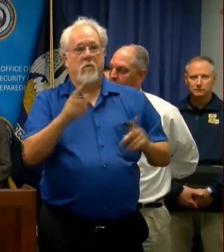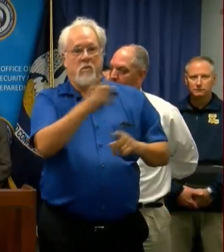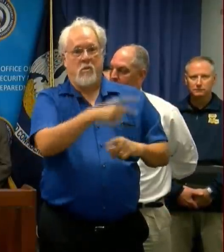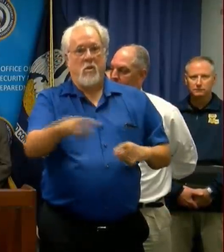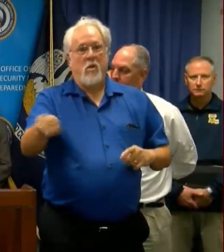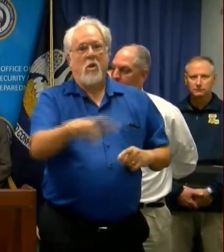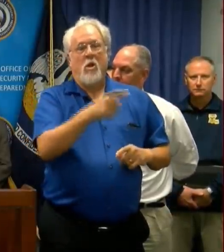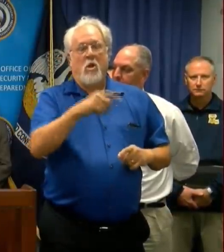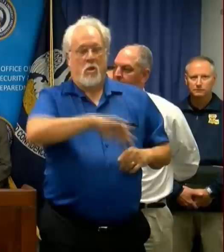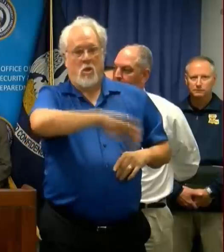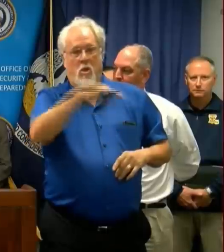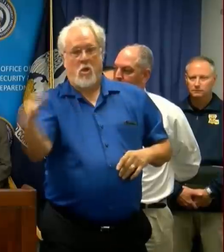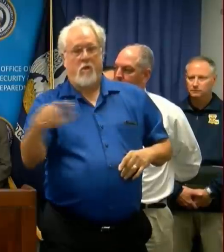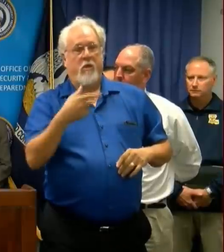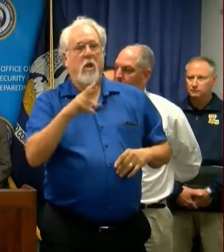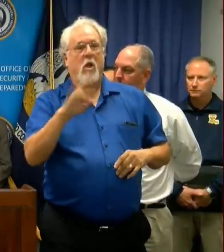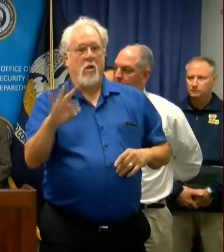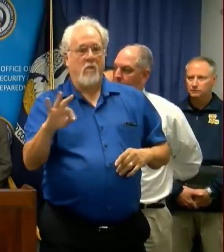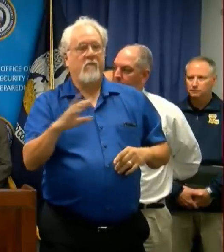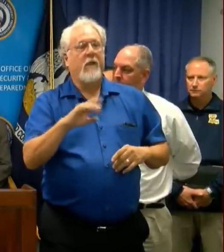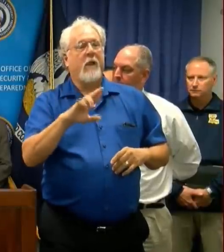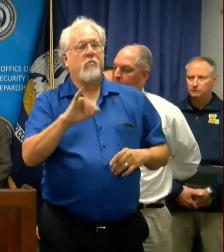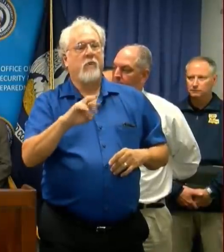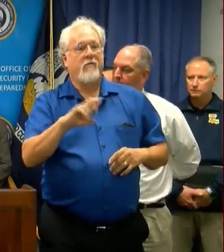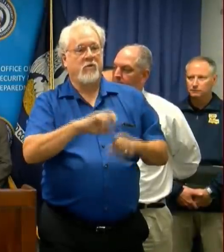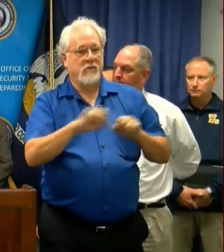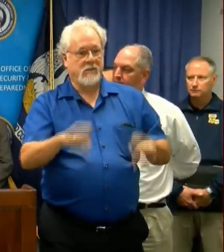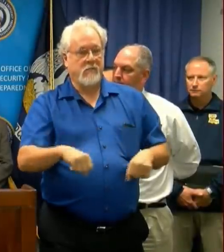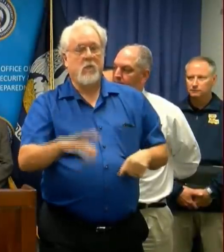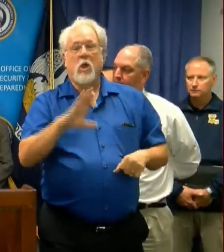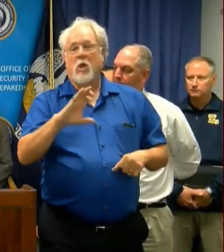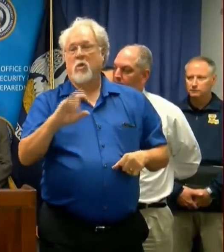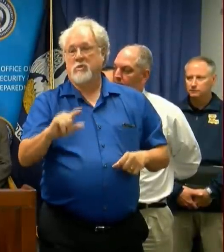Gulf Coast states and the river systems. As you know, the